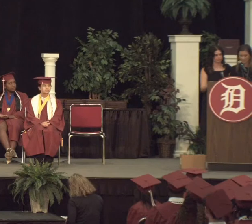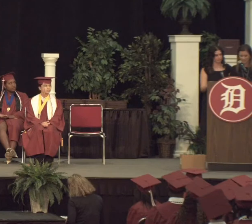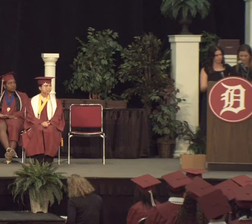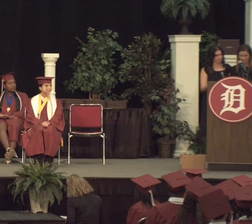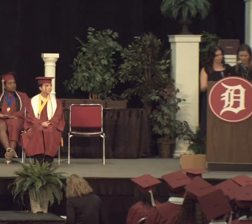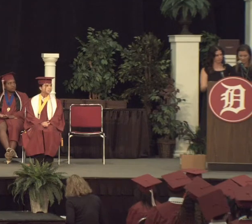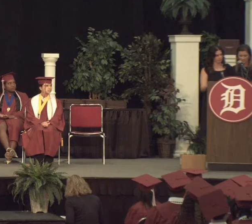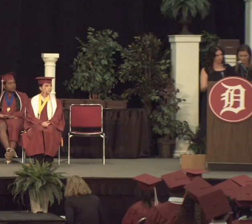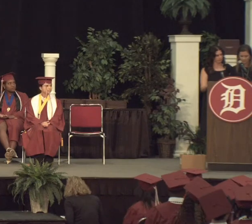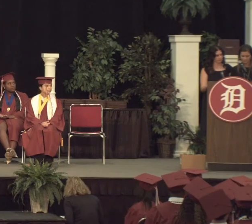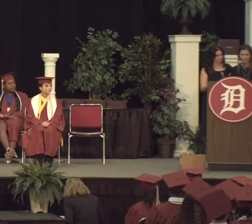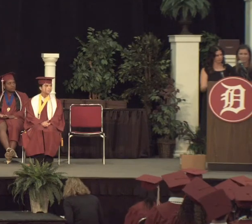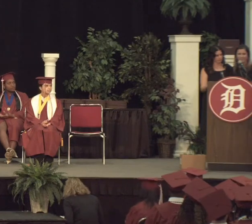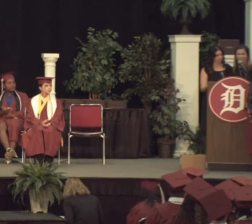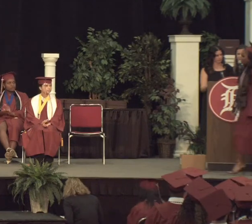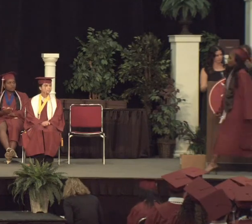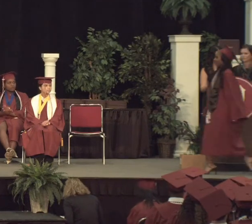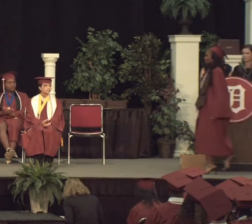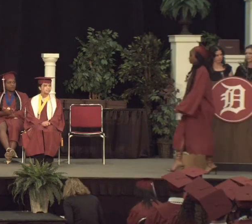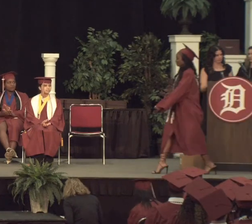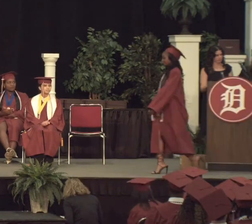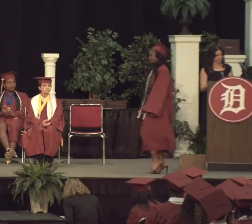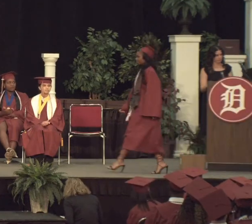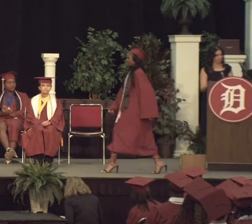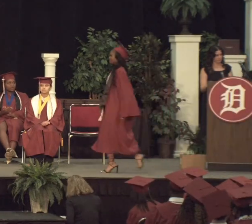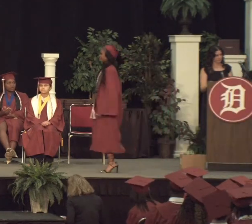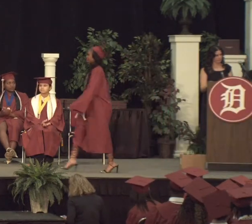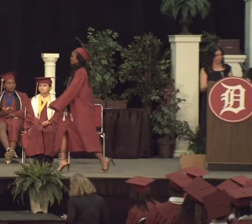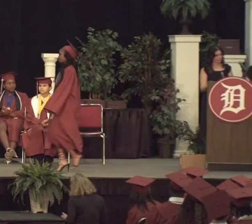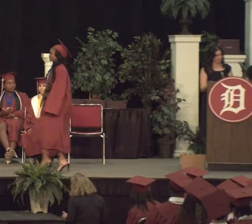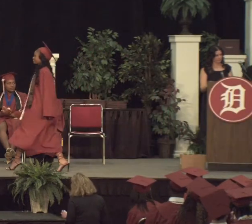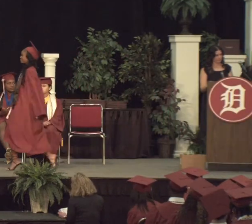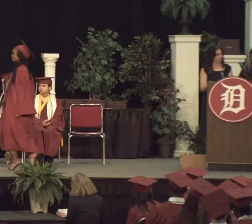Bernhardt. Brianne Anderson. Brianna.